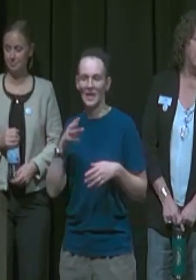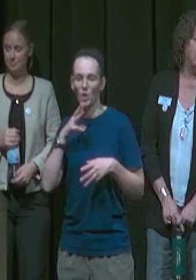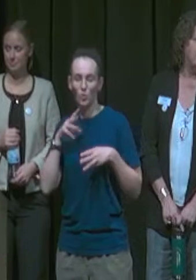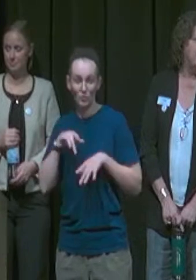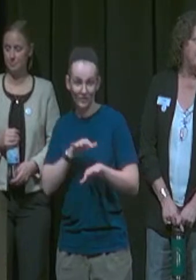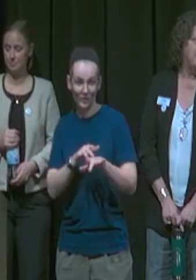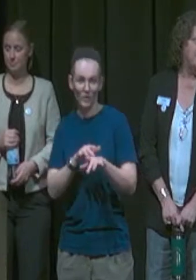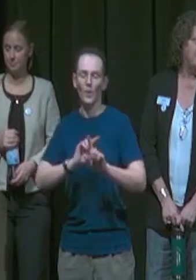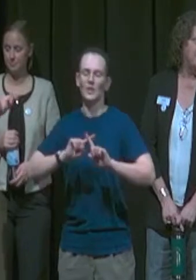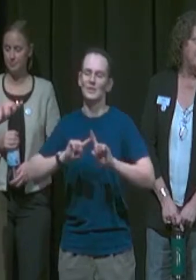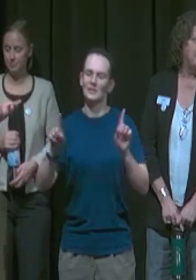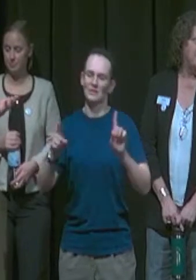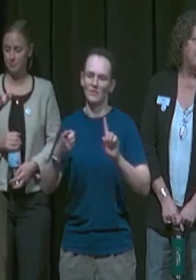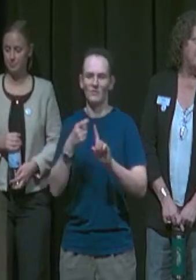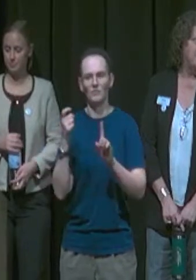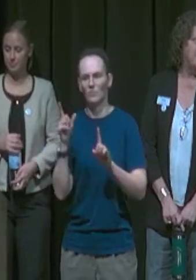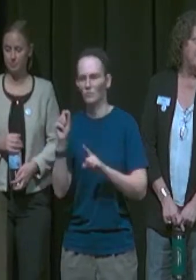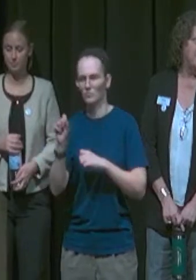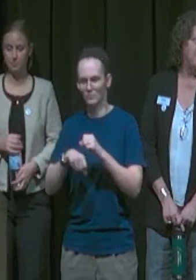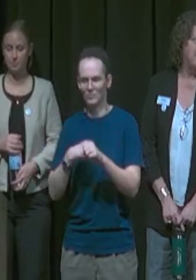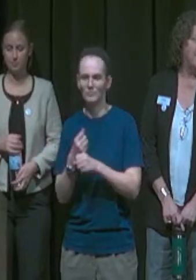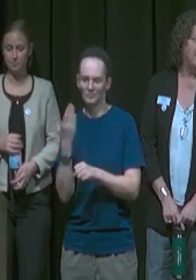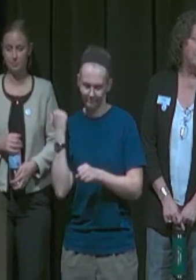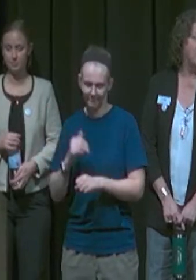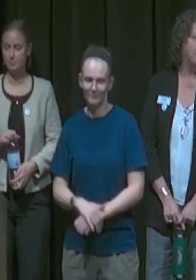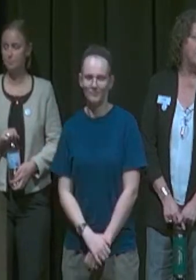way different than it was 20 years ago.